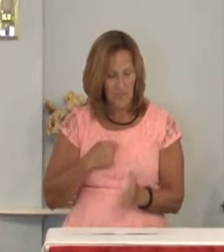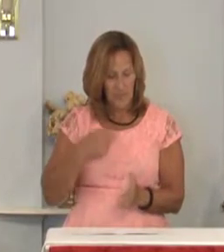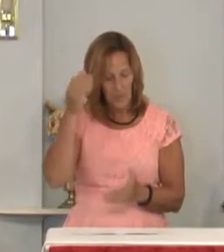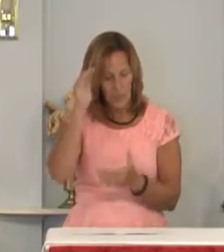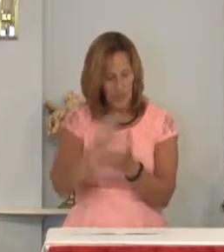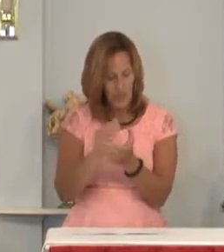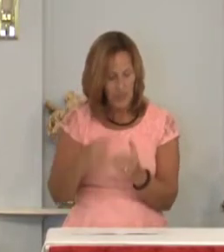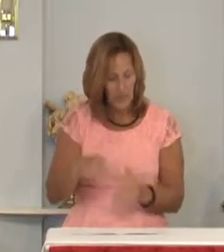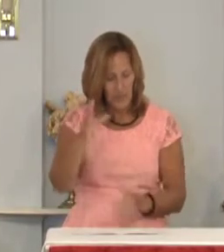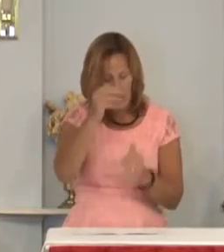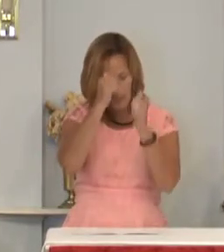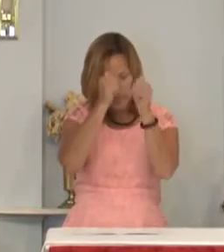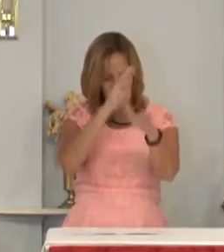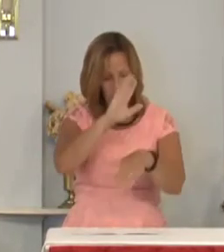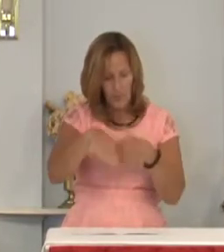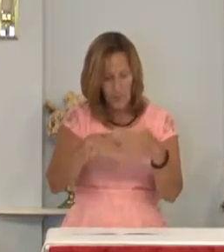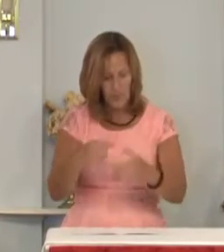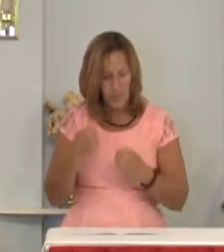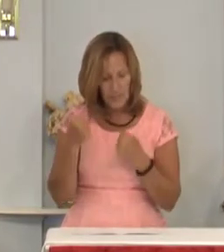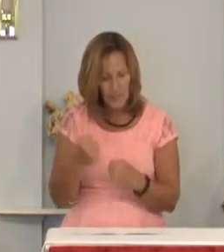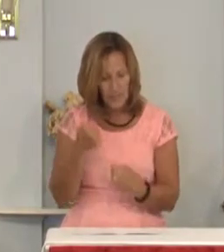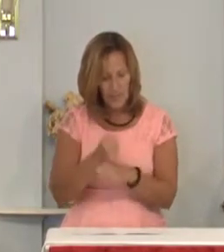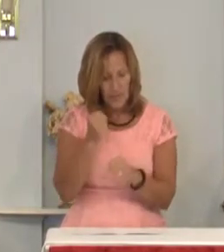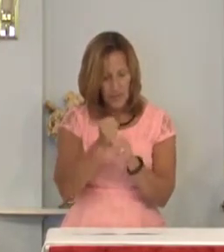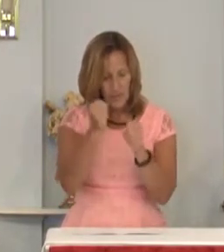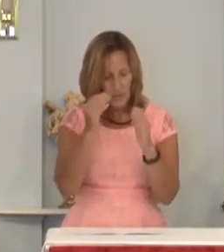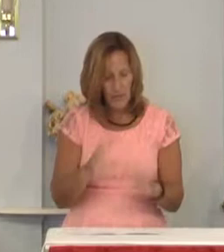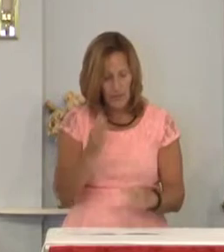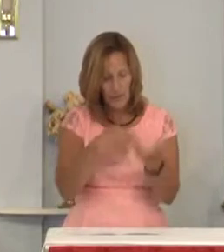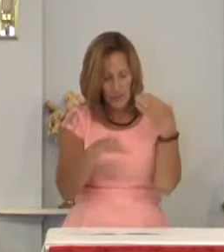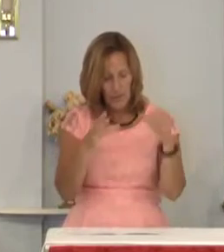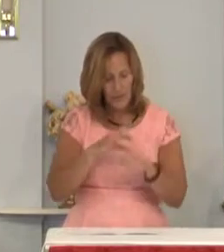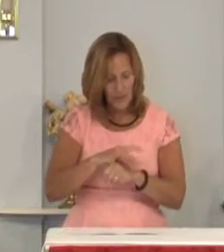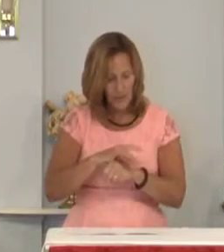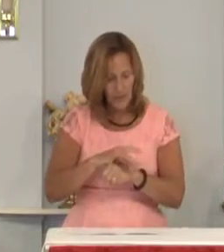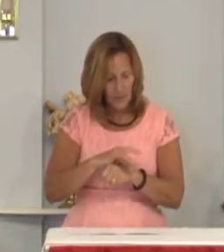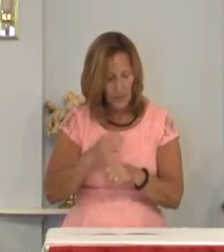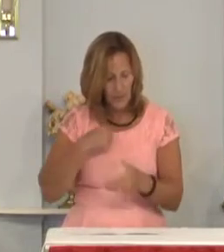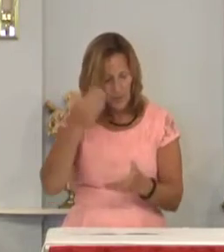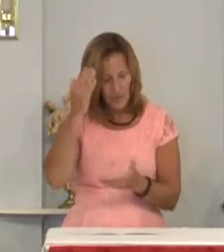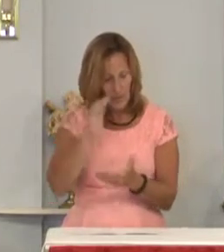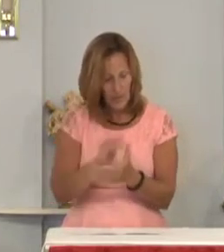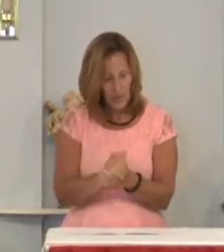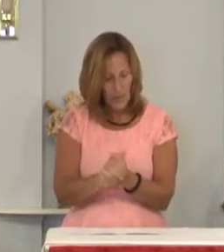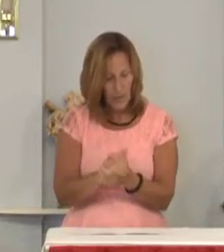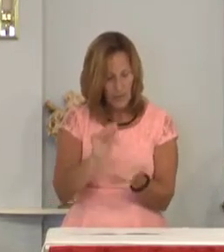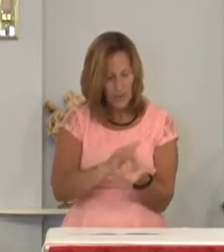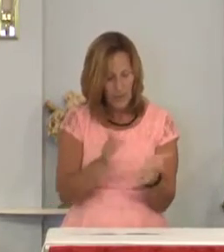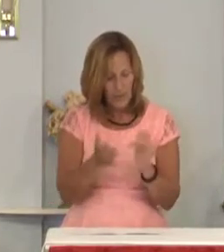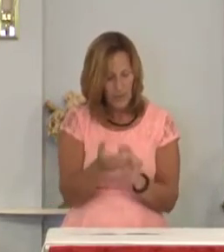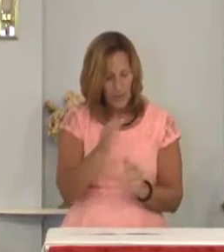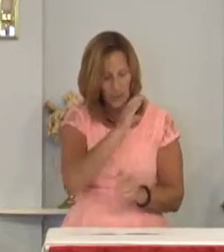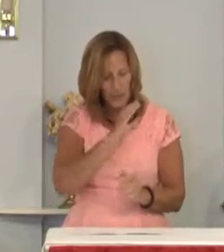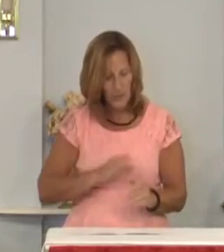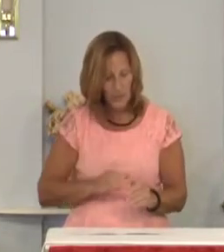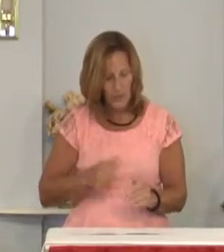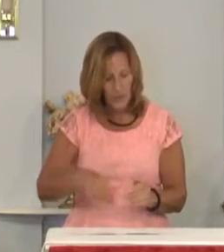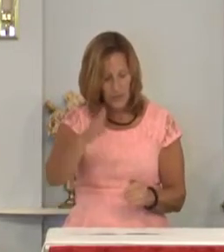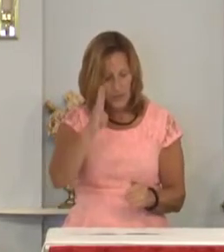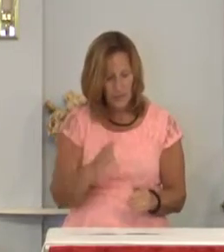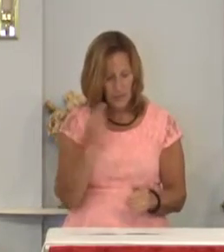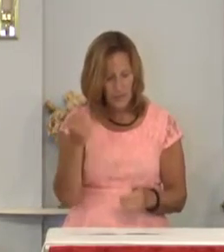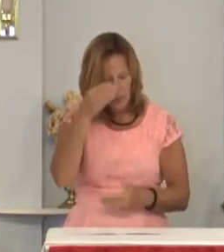I believe in God the Father Almighty creator of heaven and earth. I believe in Jesus